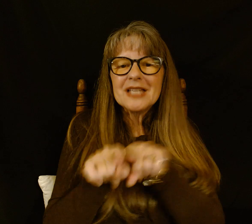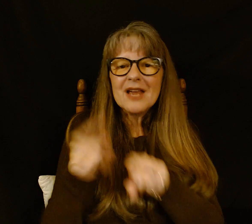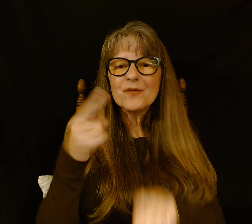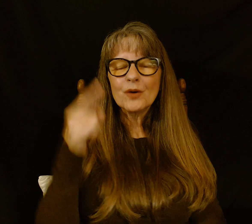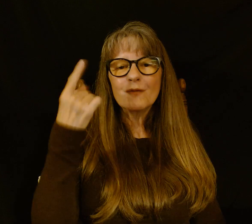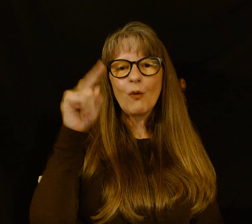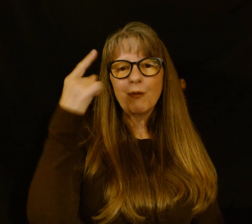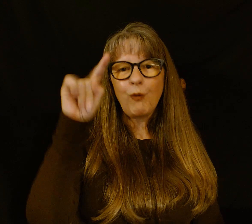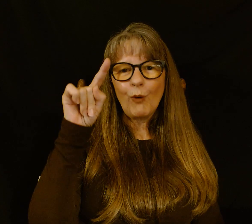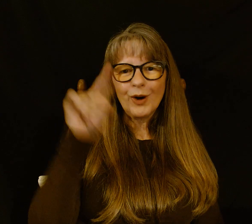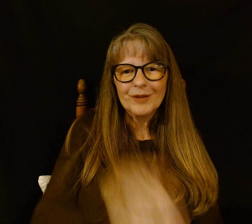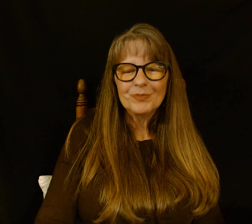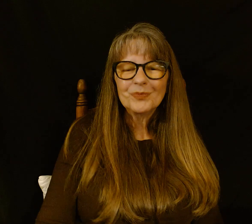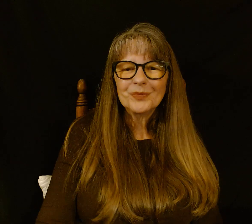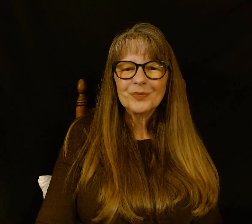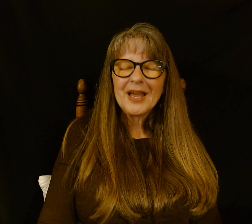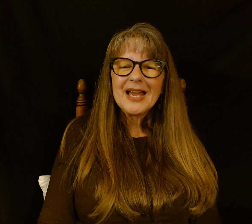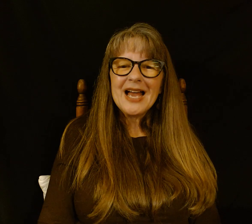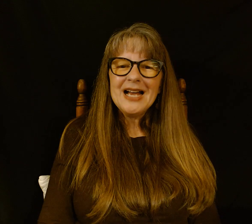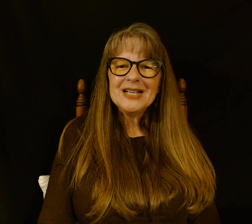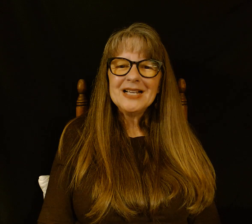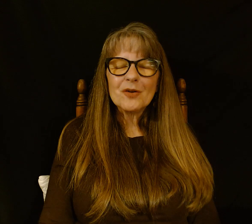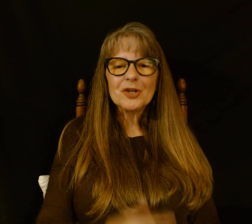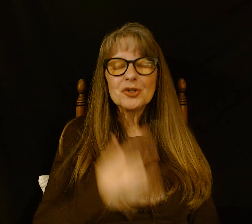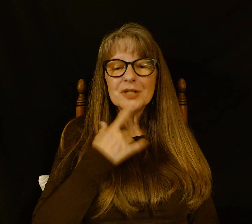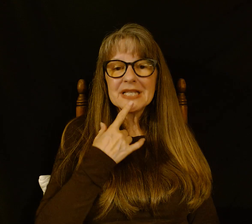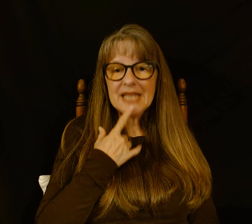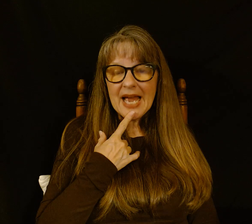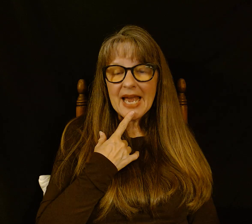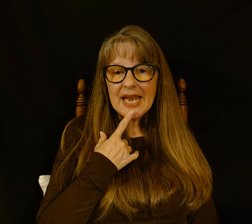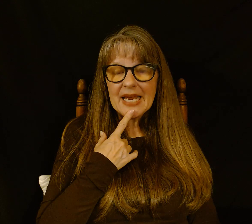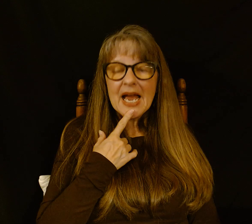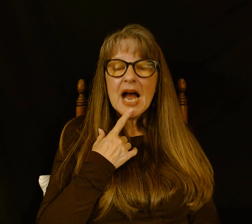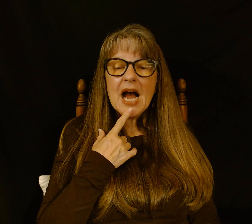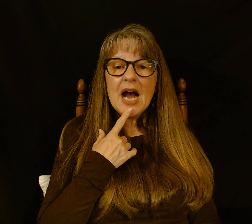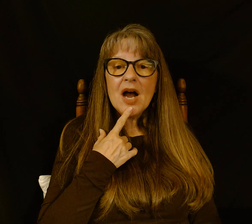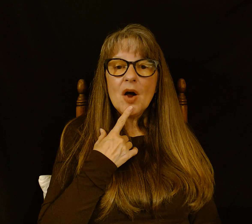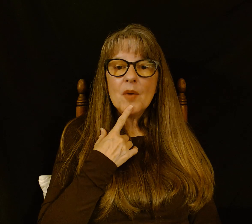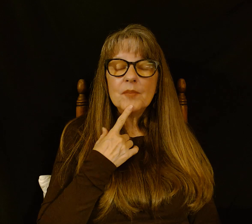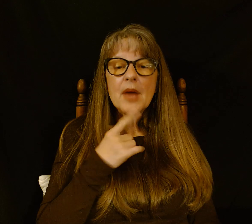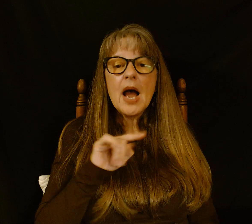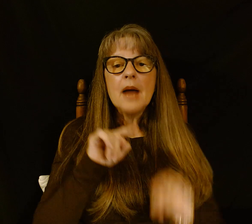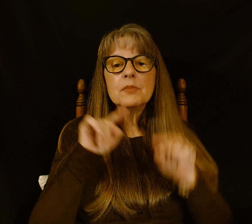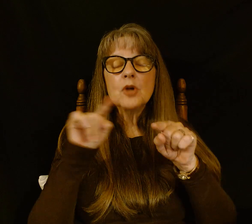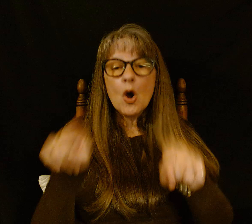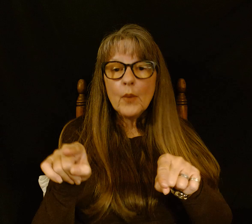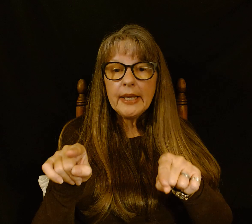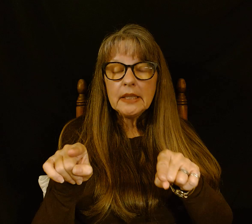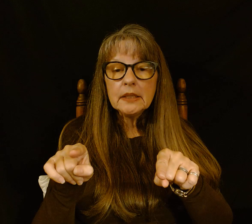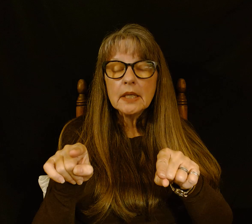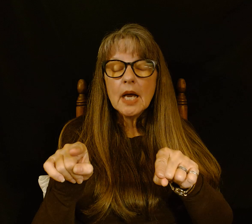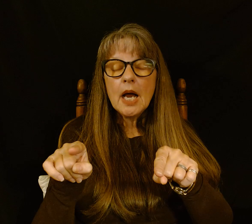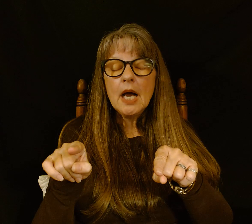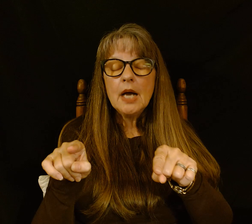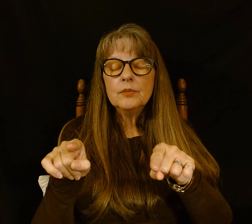for 4-4. So, because you could say, I'm going